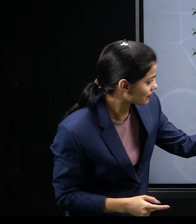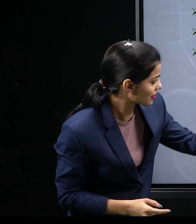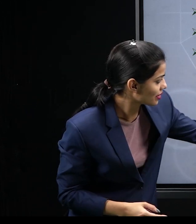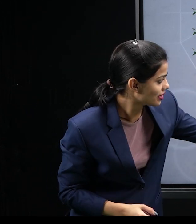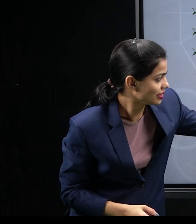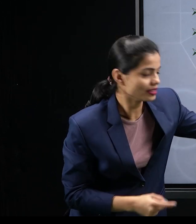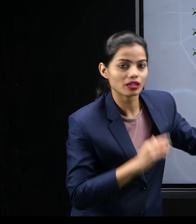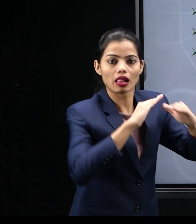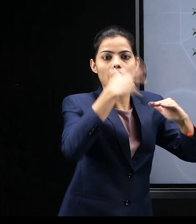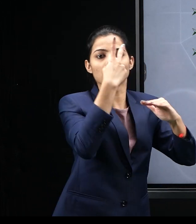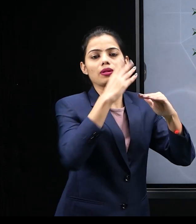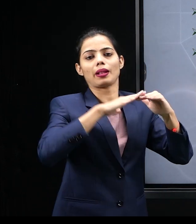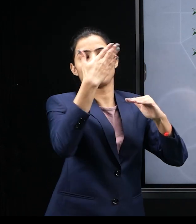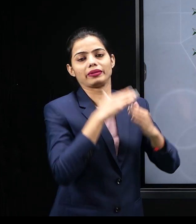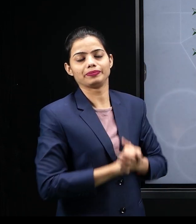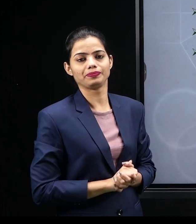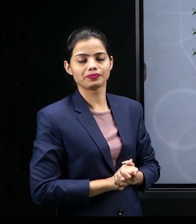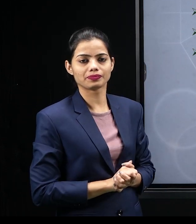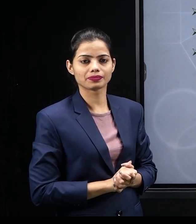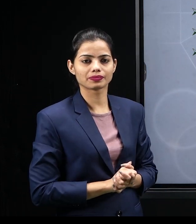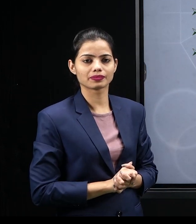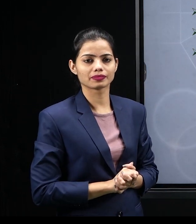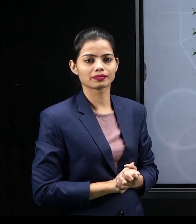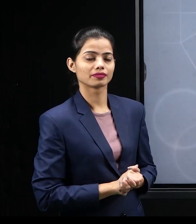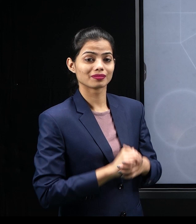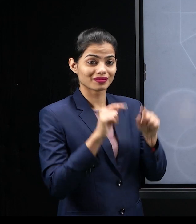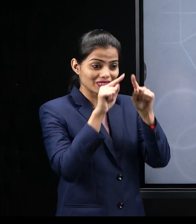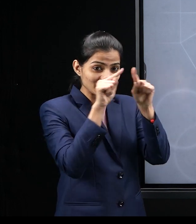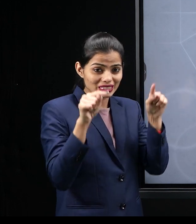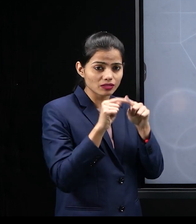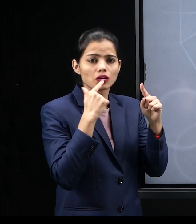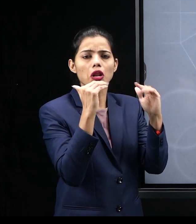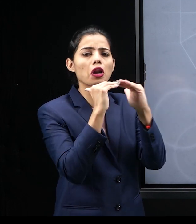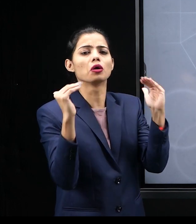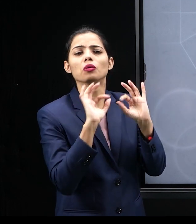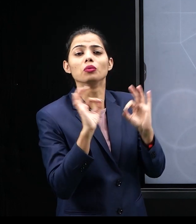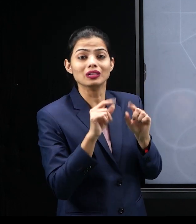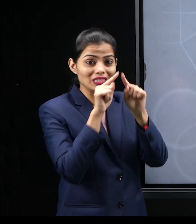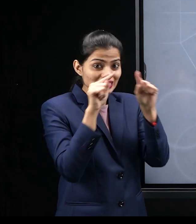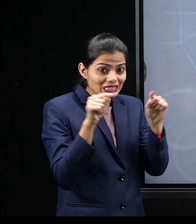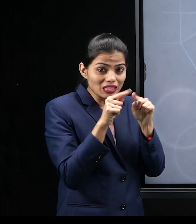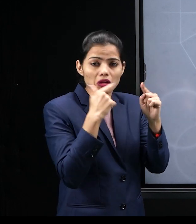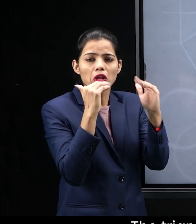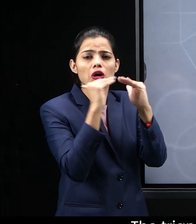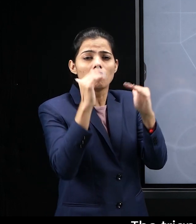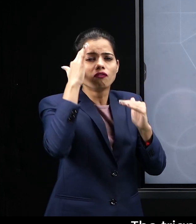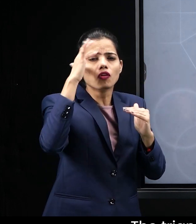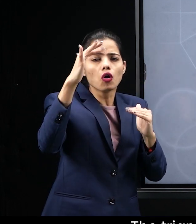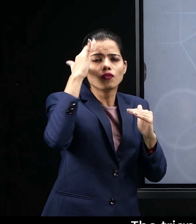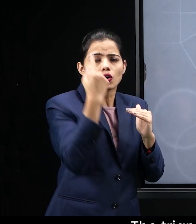AB square is equal to AC square plus BC square. Triangle inequality. The triangle